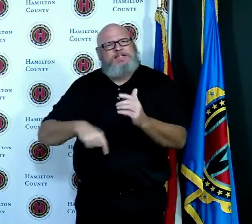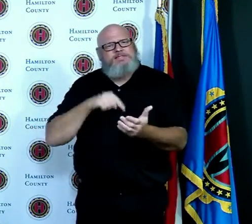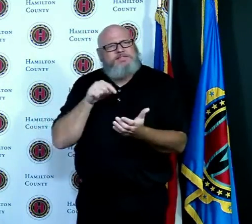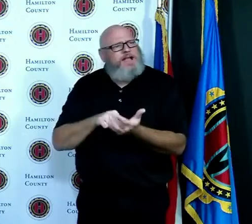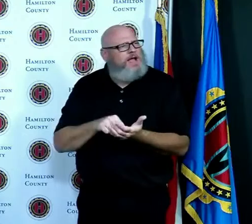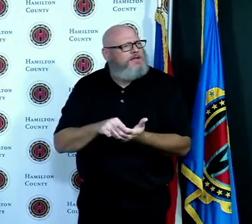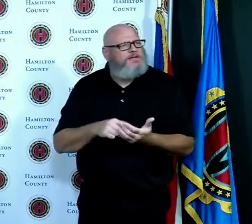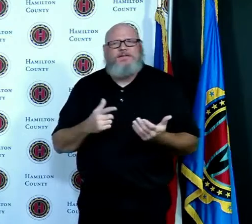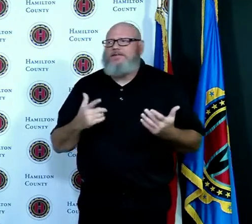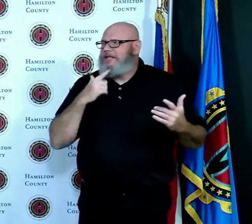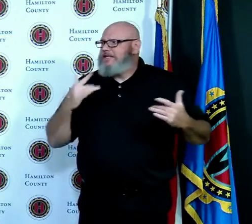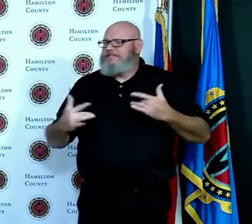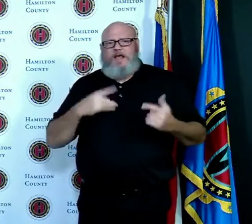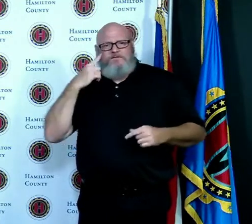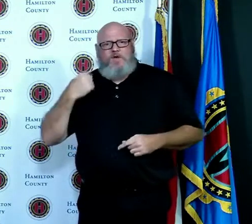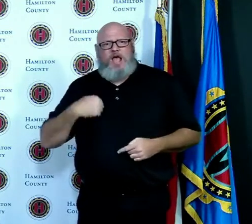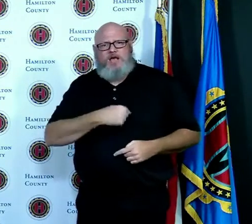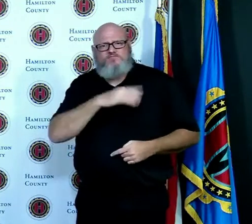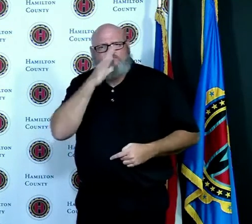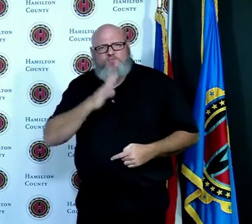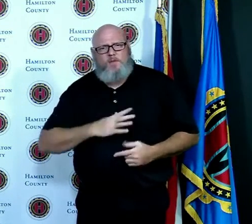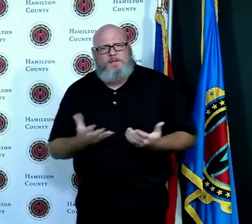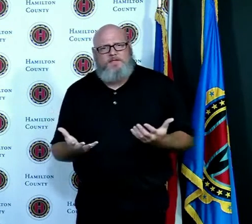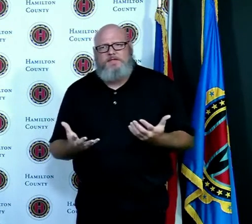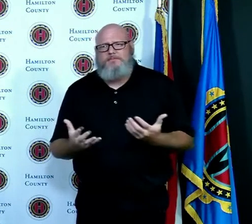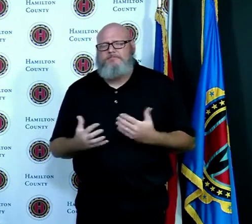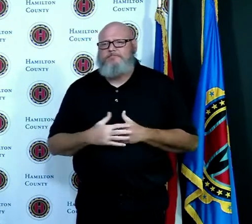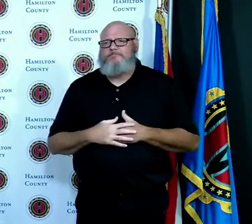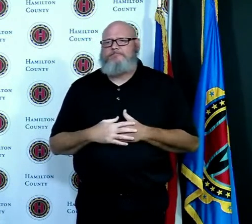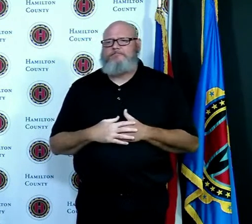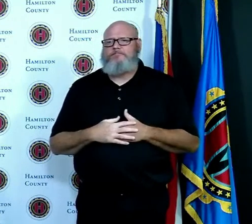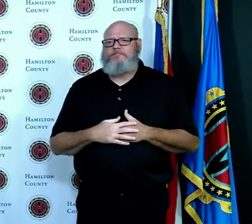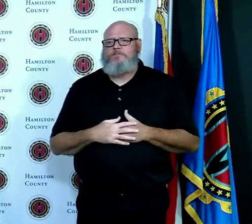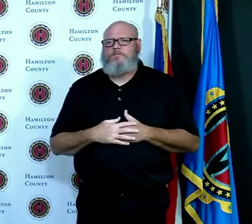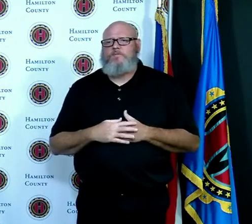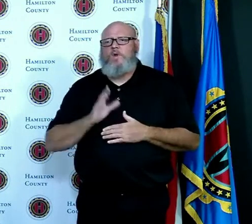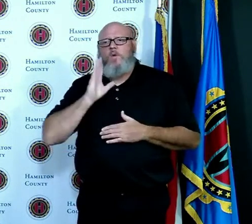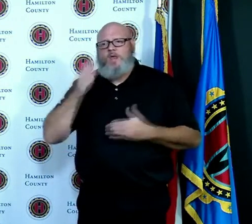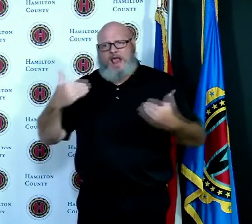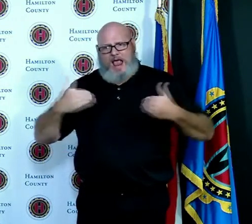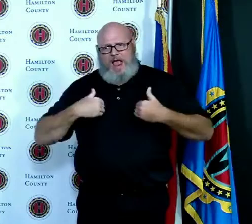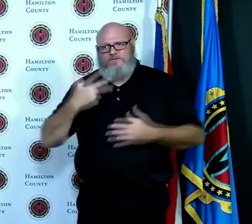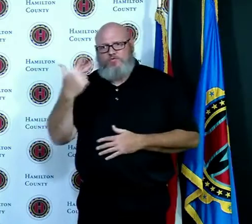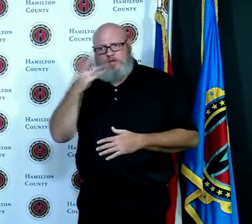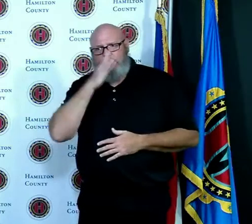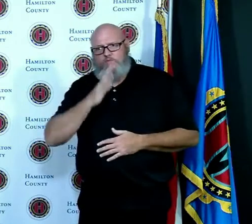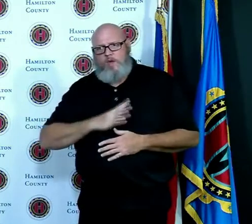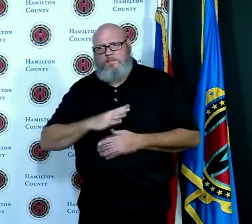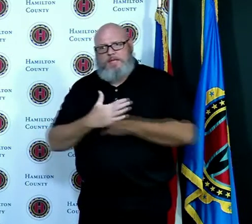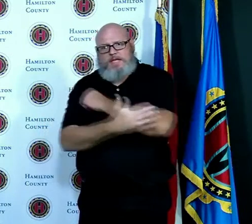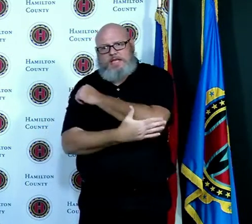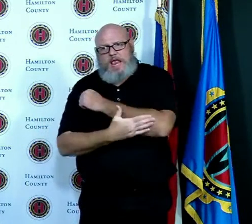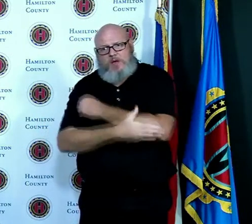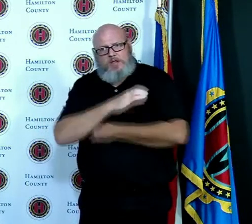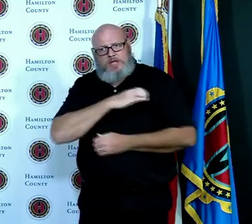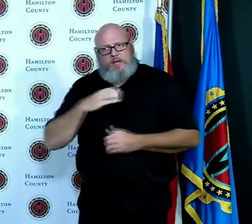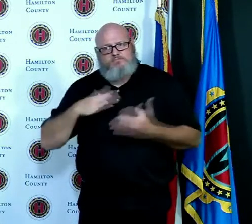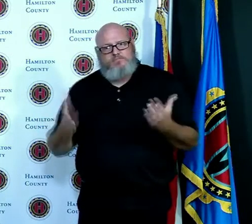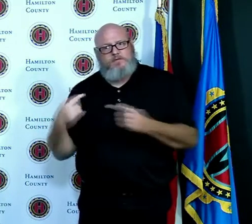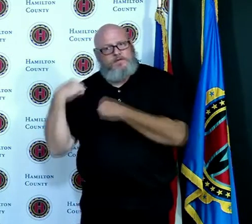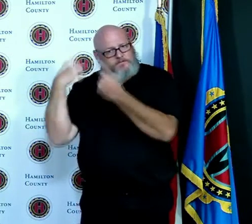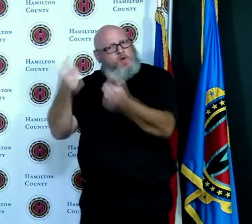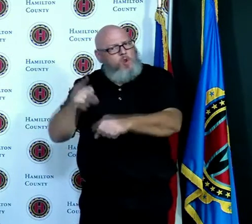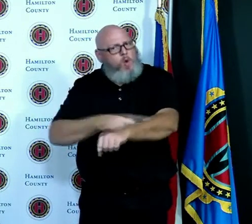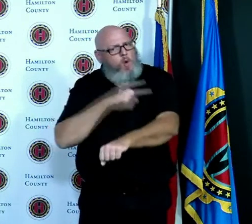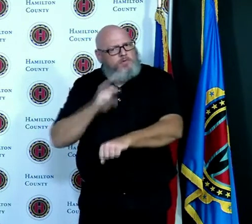it's interesting that that's viewed as a change. We've had 3 county commissioners, 3 women, for a while now. We